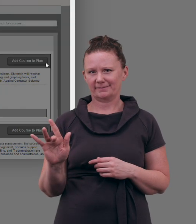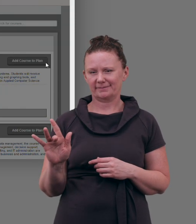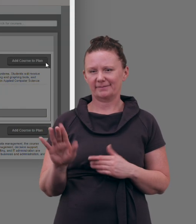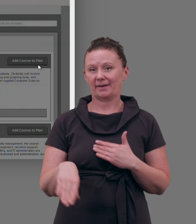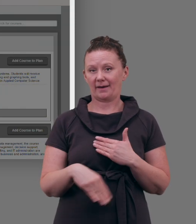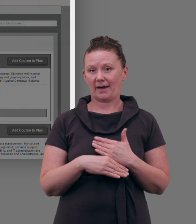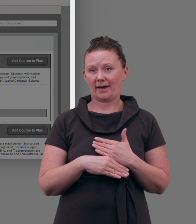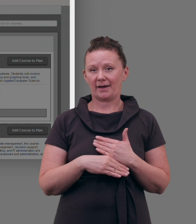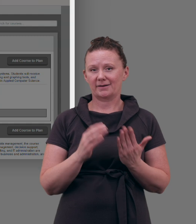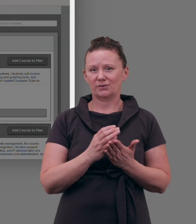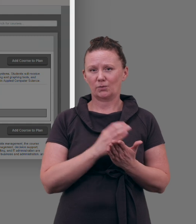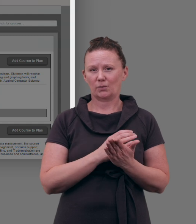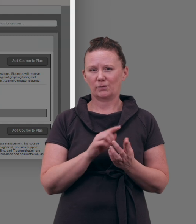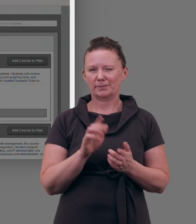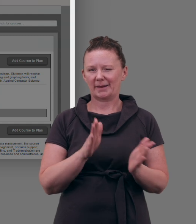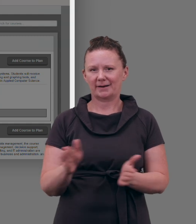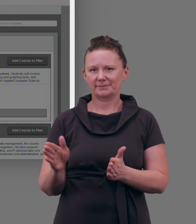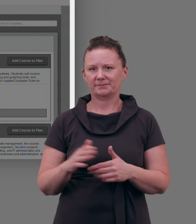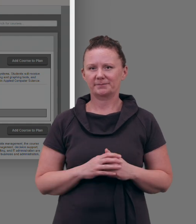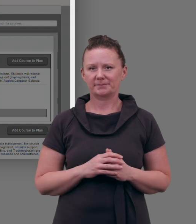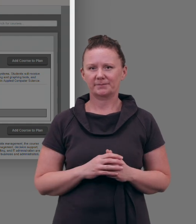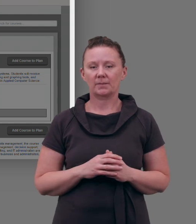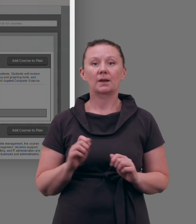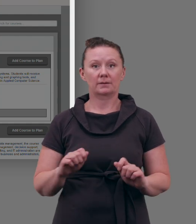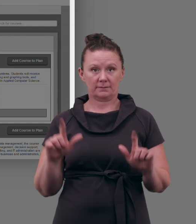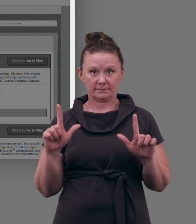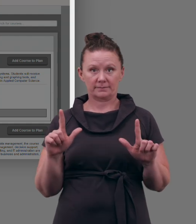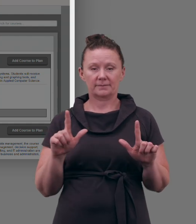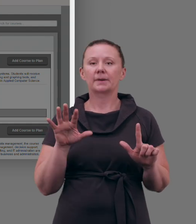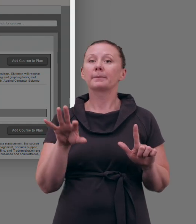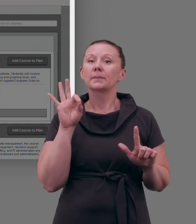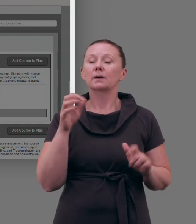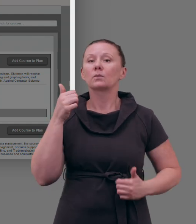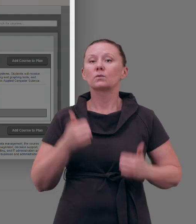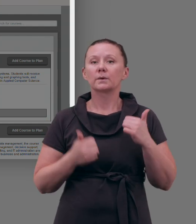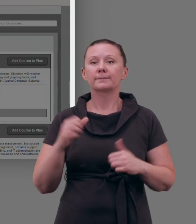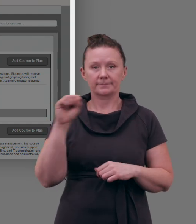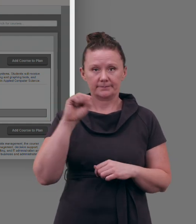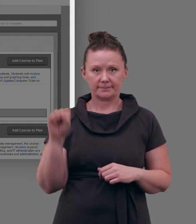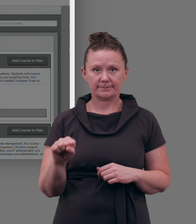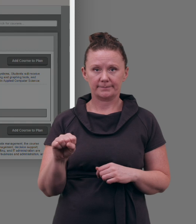In the window that appears, select the term you would like to add the course to, and then click Add Course to Plan.